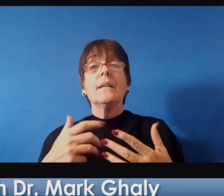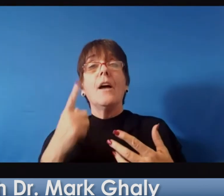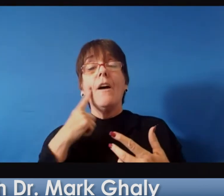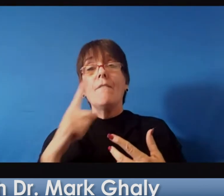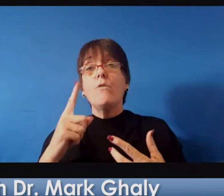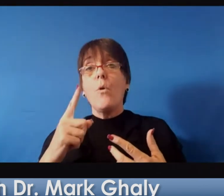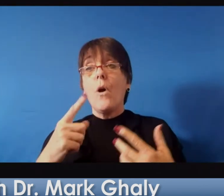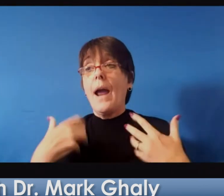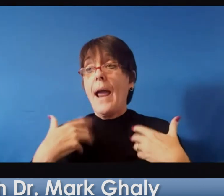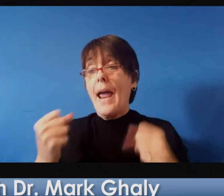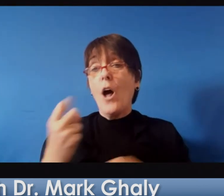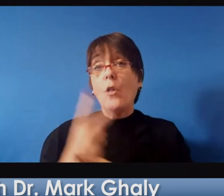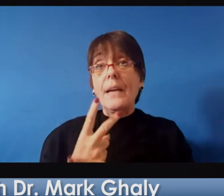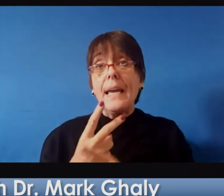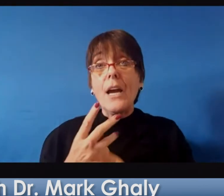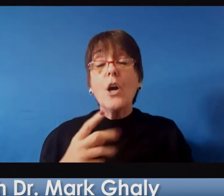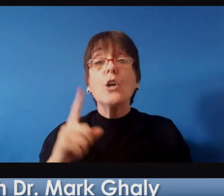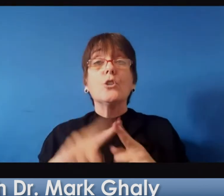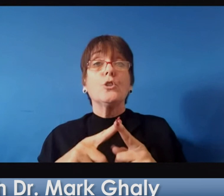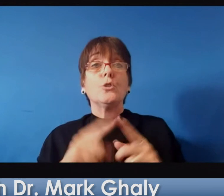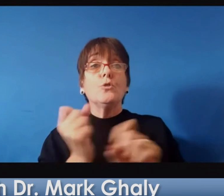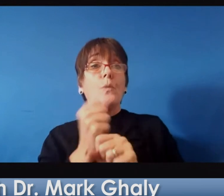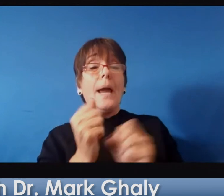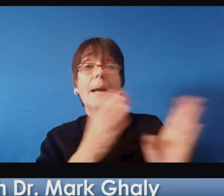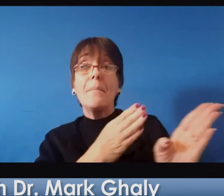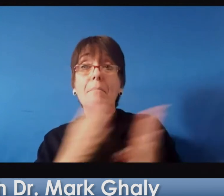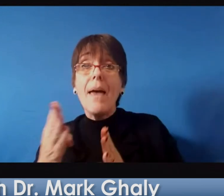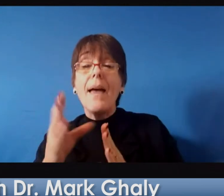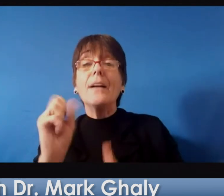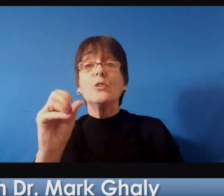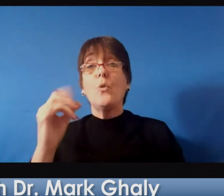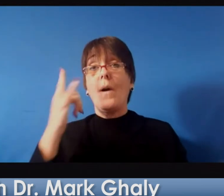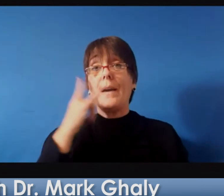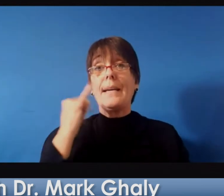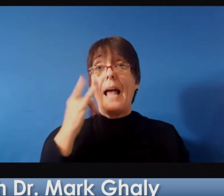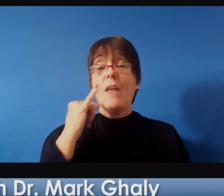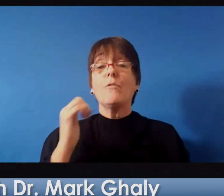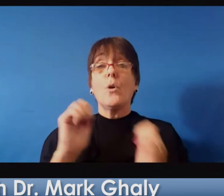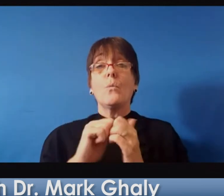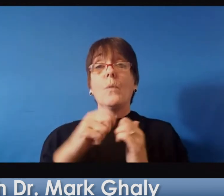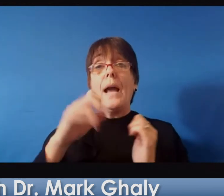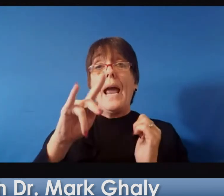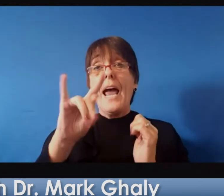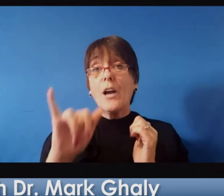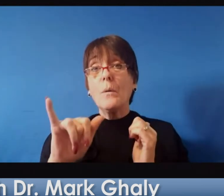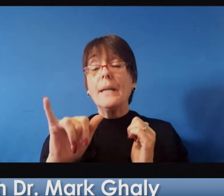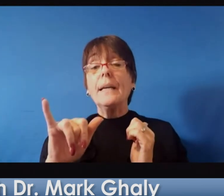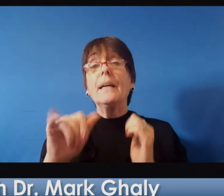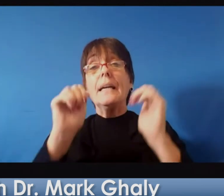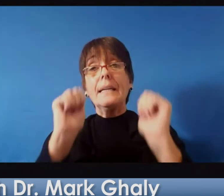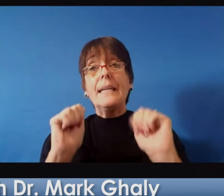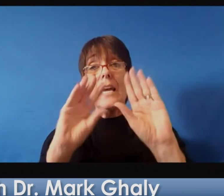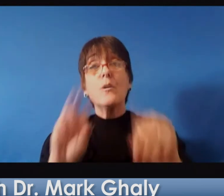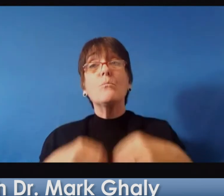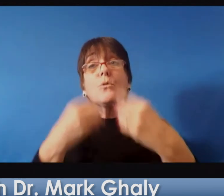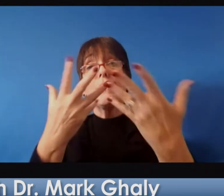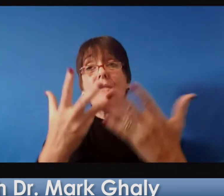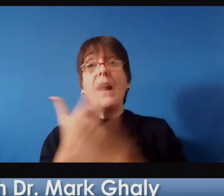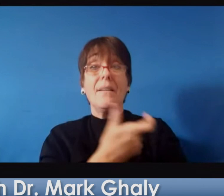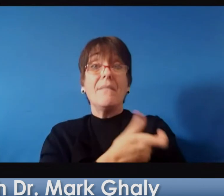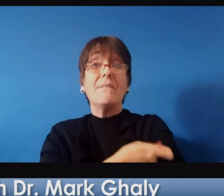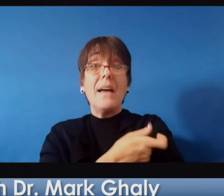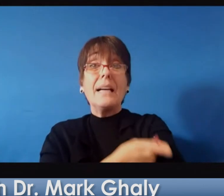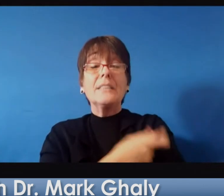resources, to create a plan so that California, with equity in our forefront, can provide